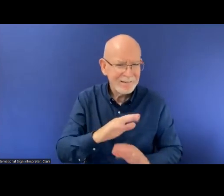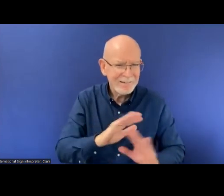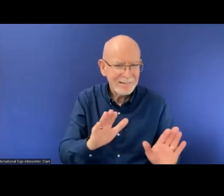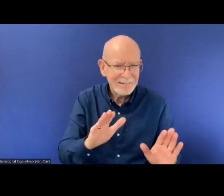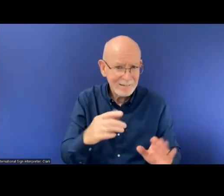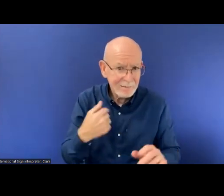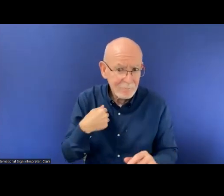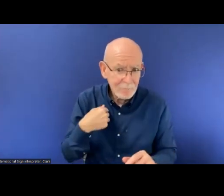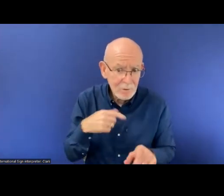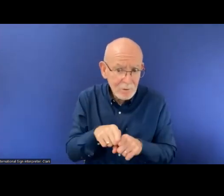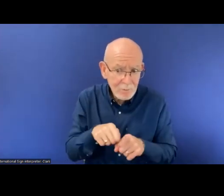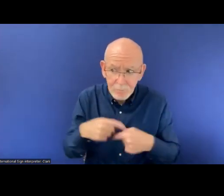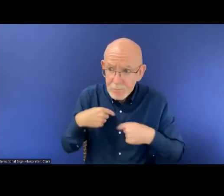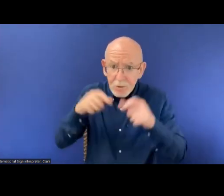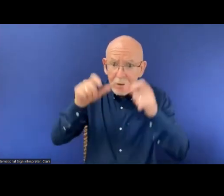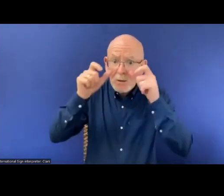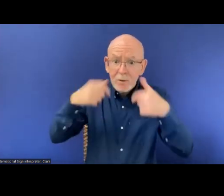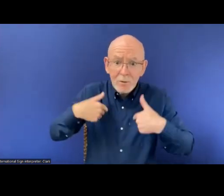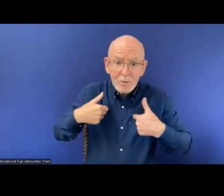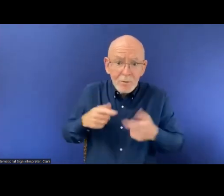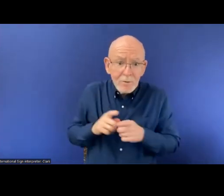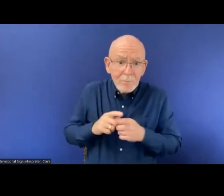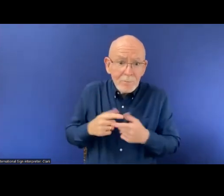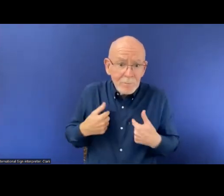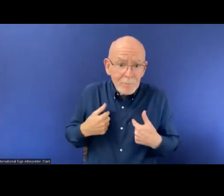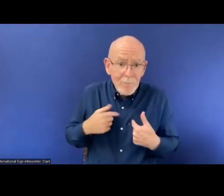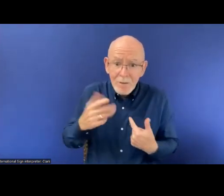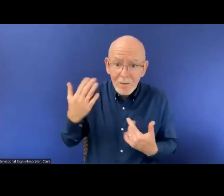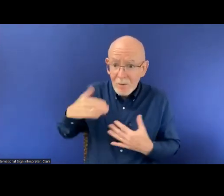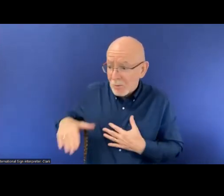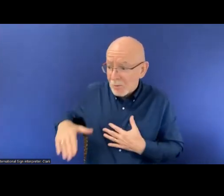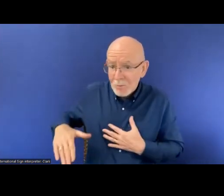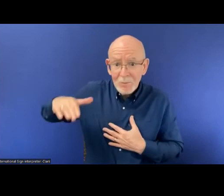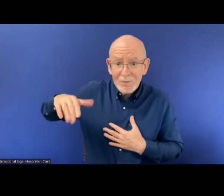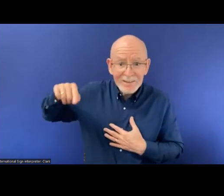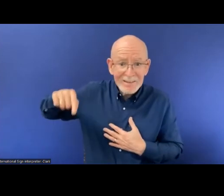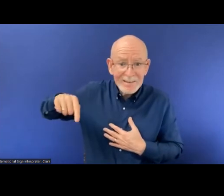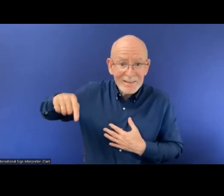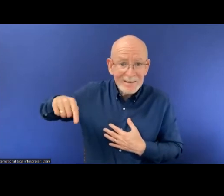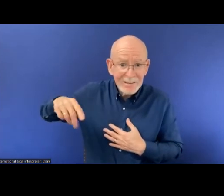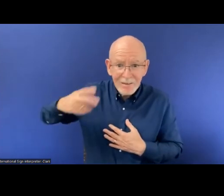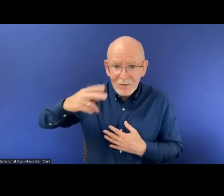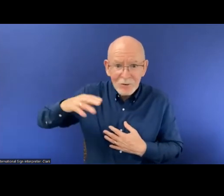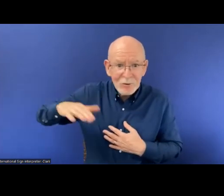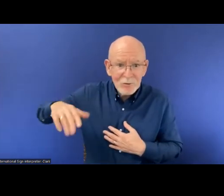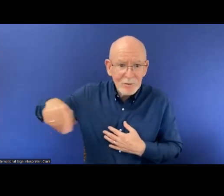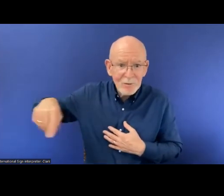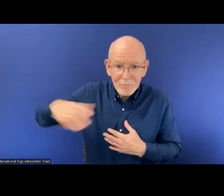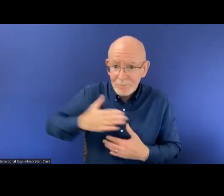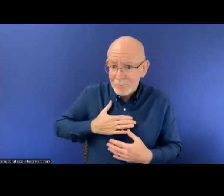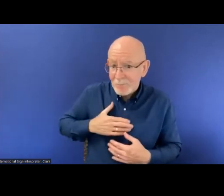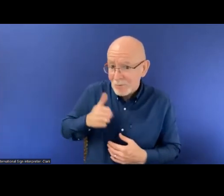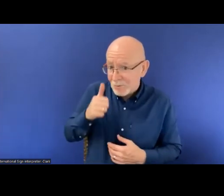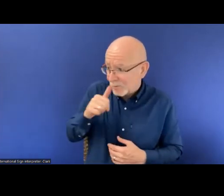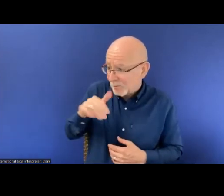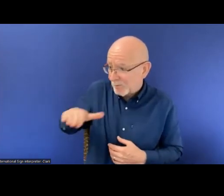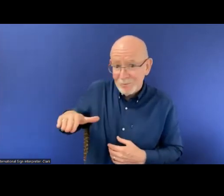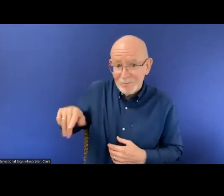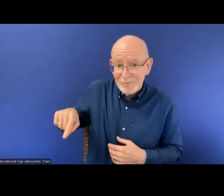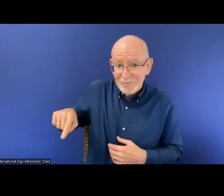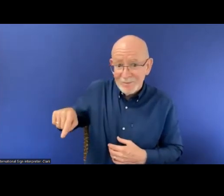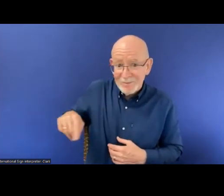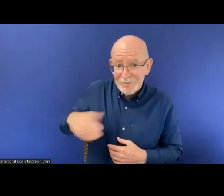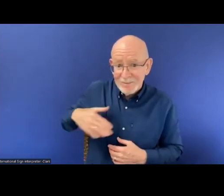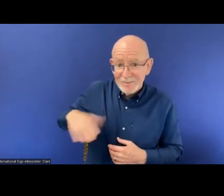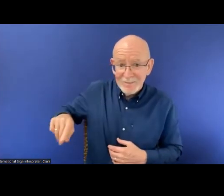and society around should accept that blindness or visual impairment is a challenge that is amongst us, and